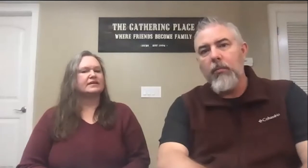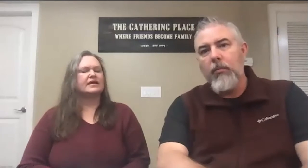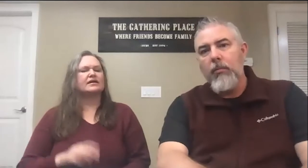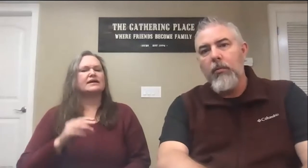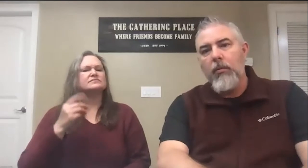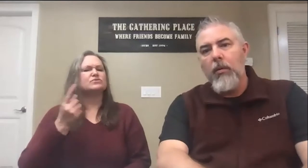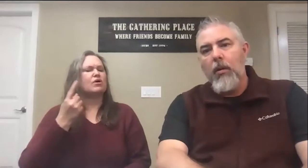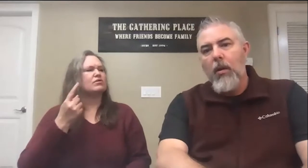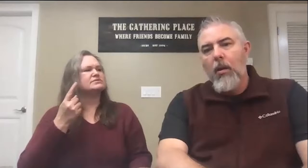example.